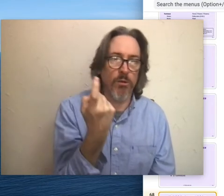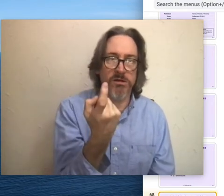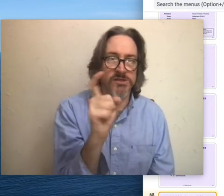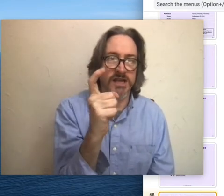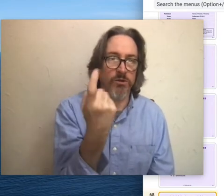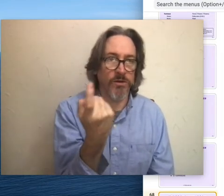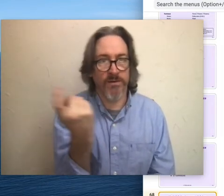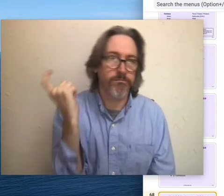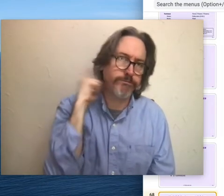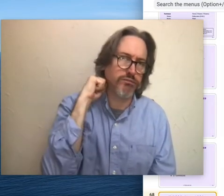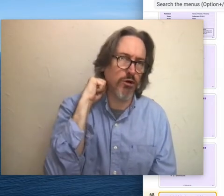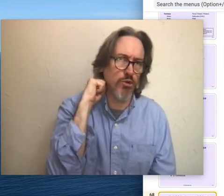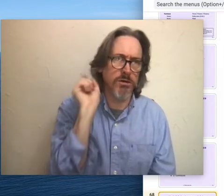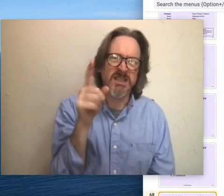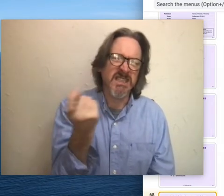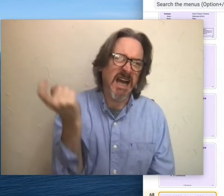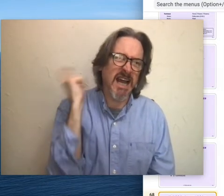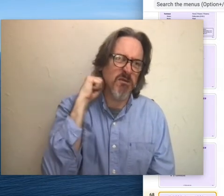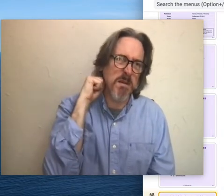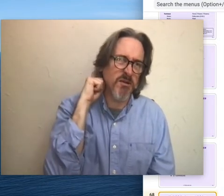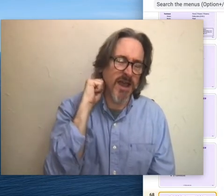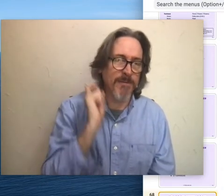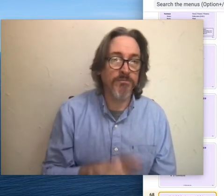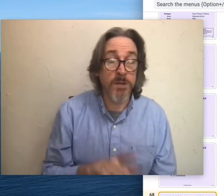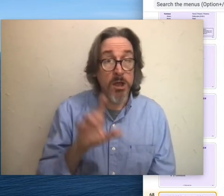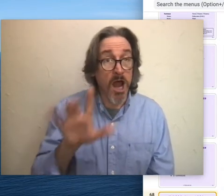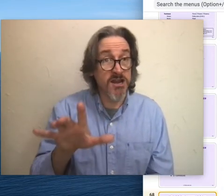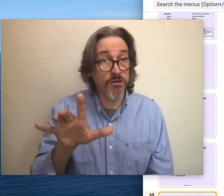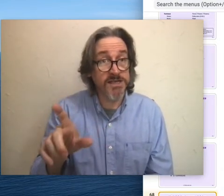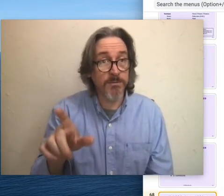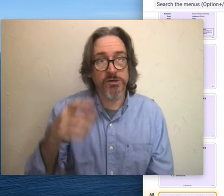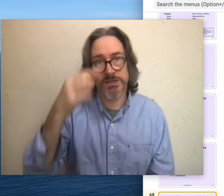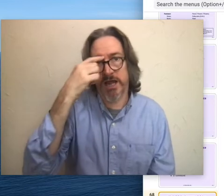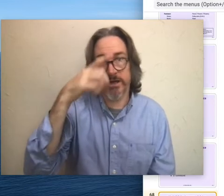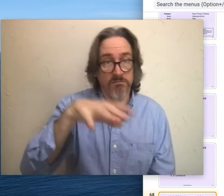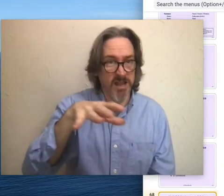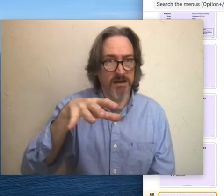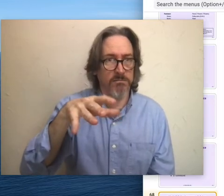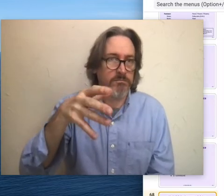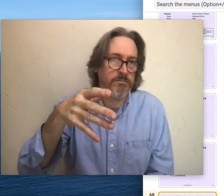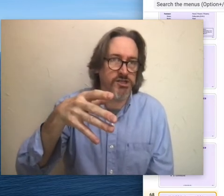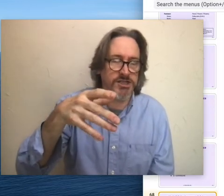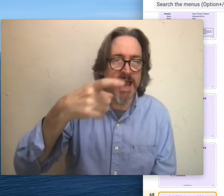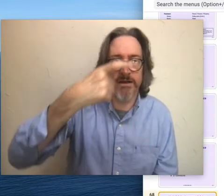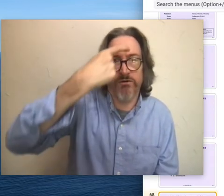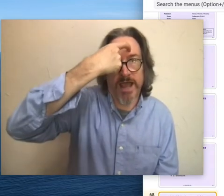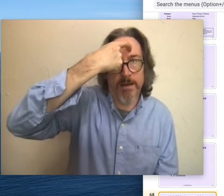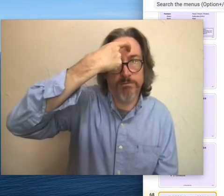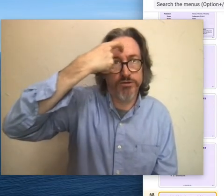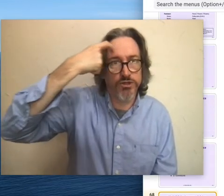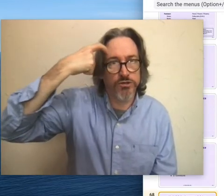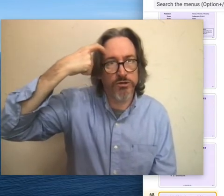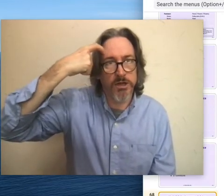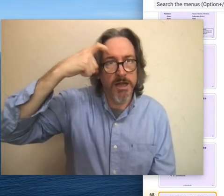People will also sign it with one. Ooh, I got to remember that. Another similar sign that is just added